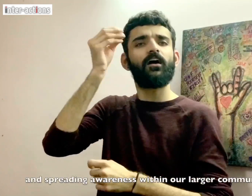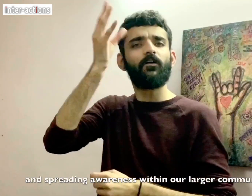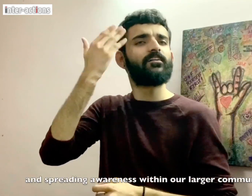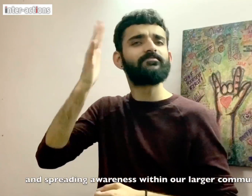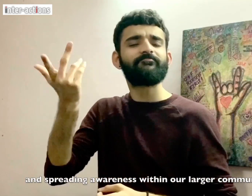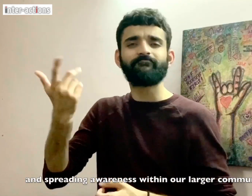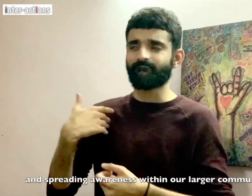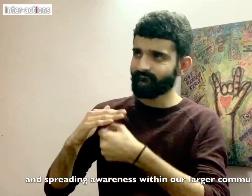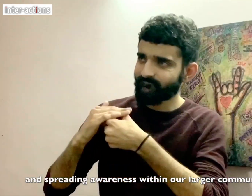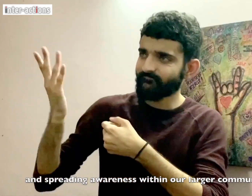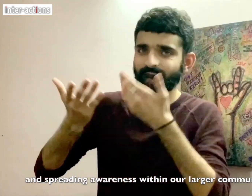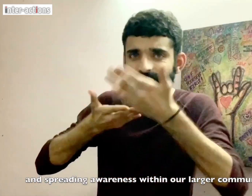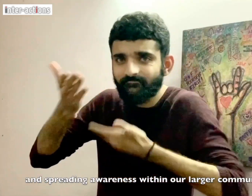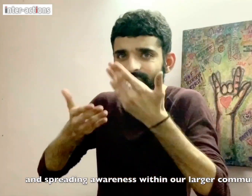awareness within our larger community.